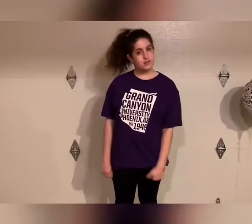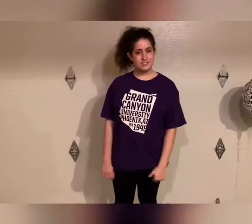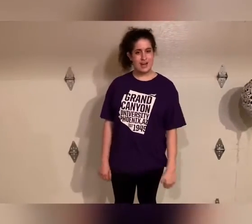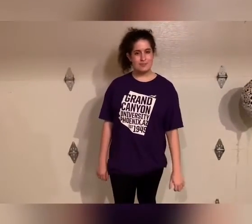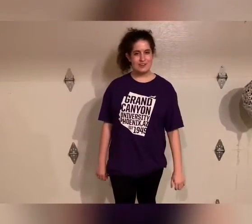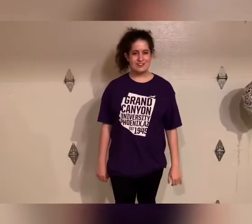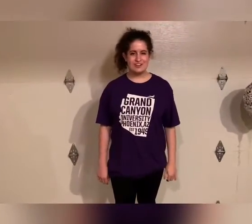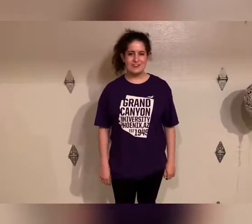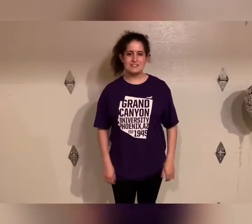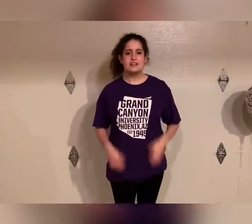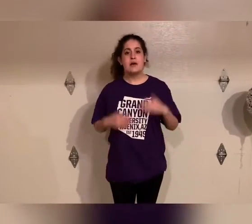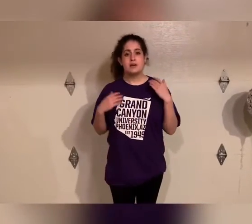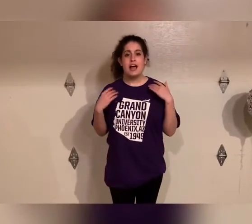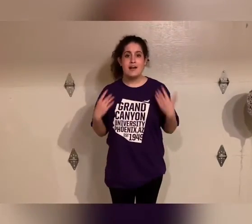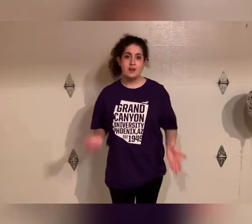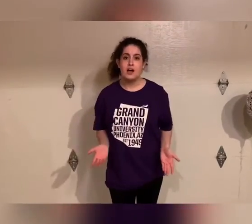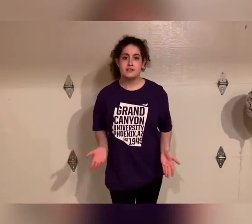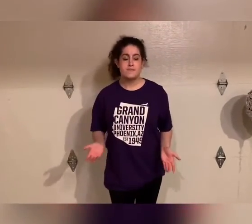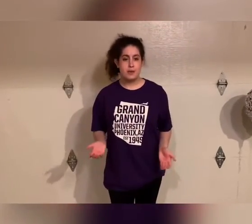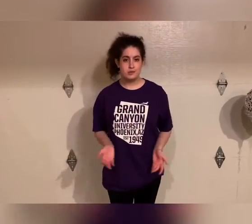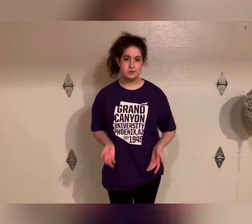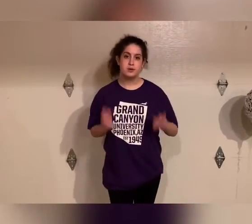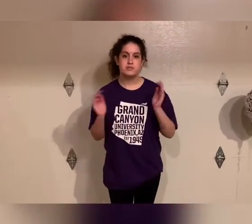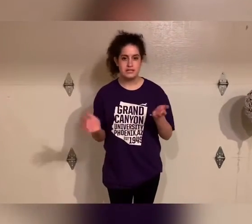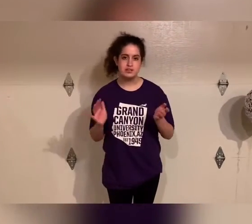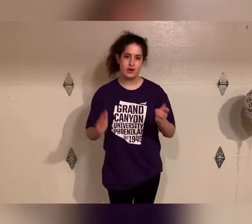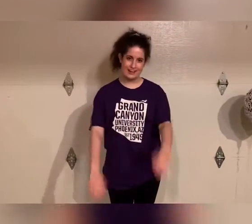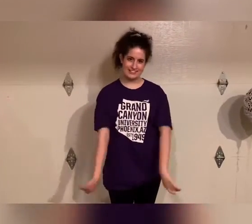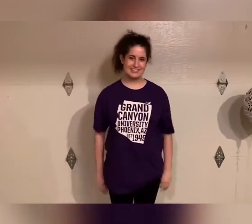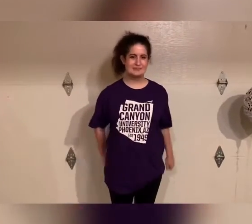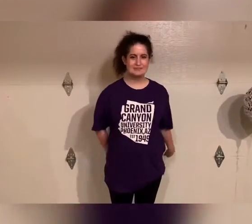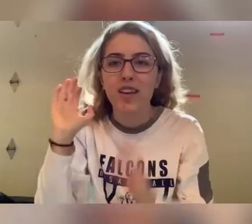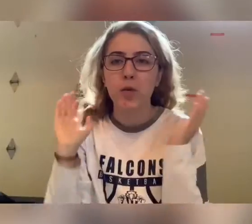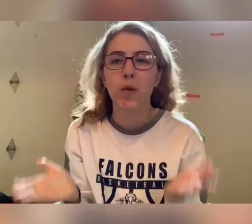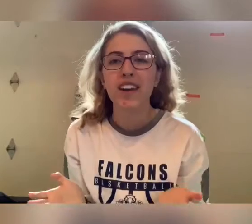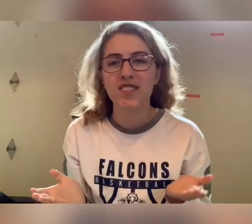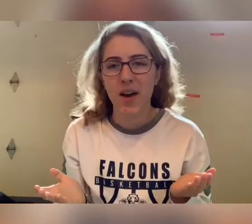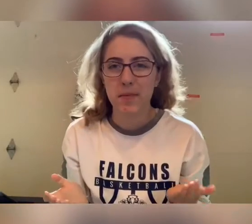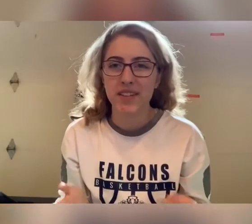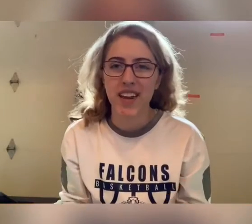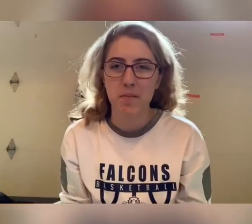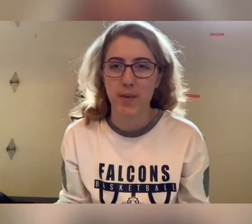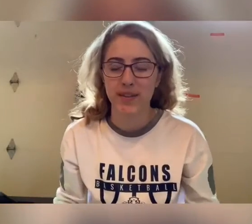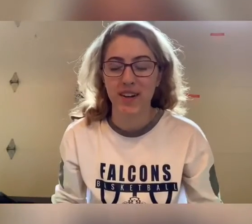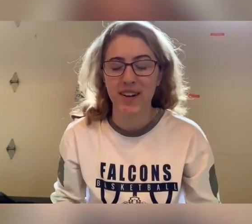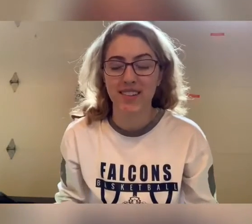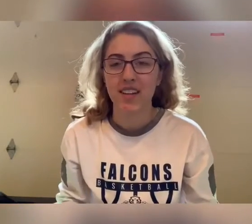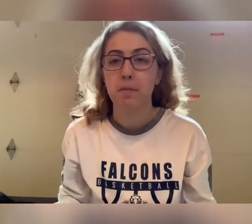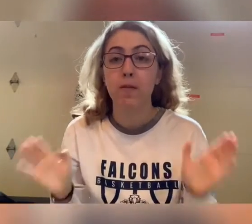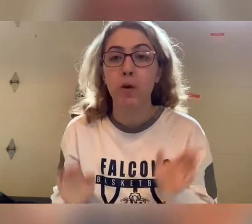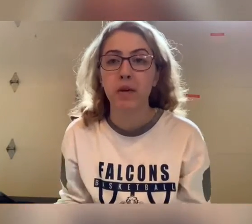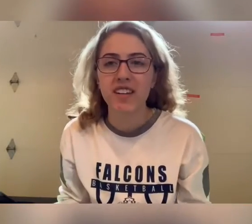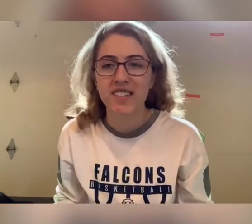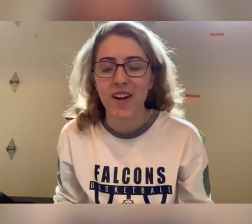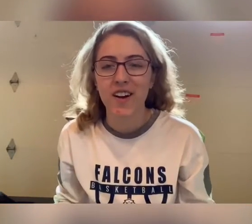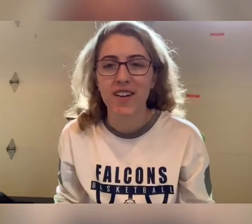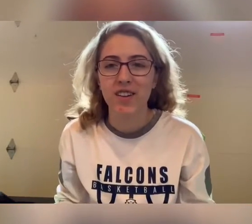job, boys and girls. And now we're going to have an awesome Bible story with Teacher Grace. Great job singing, boys and girls. Before we get started on our